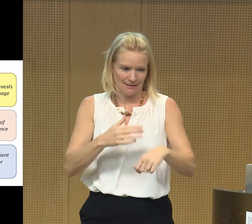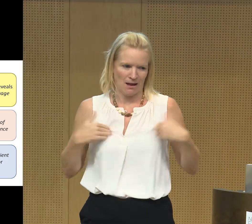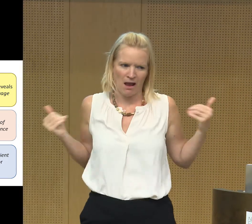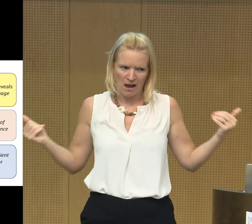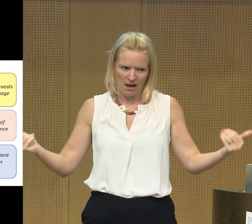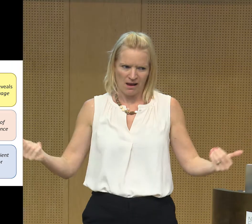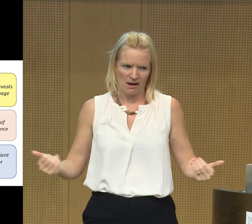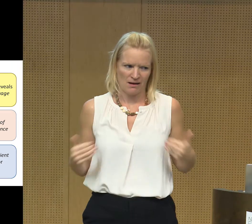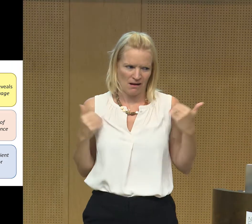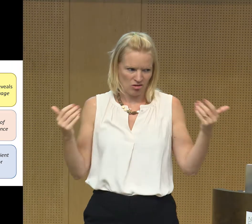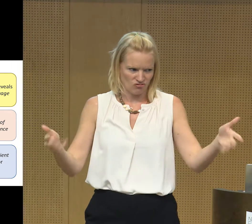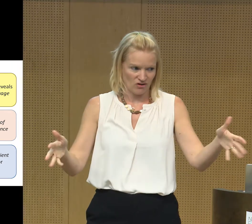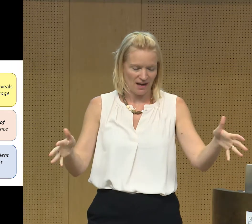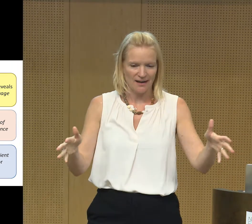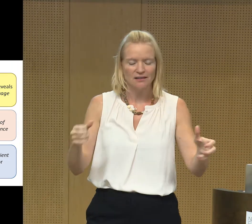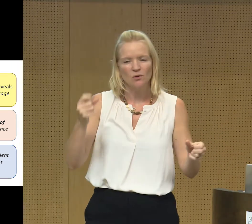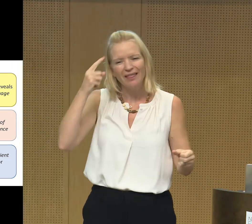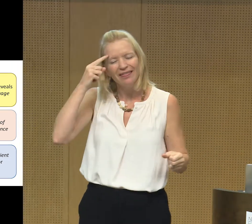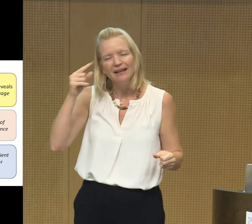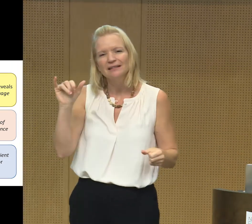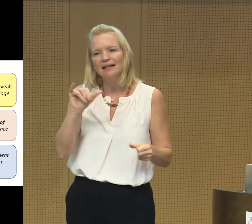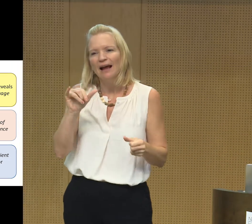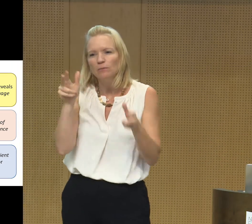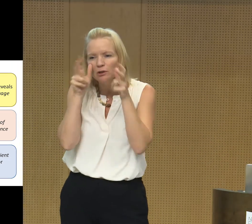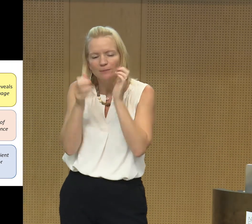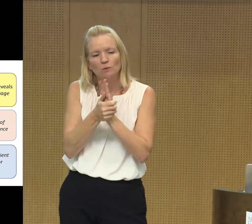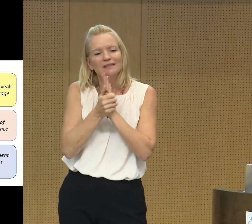Experience impacts children.